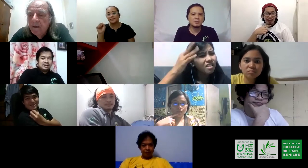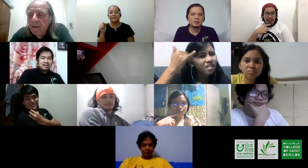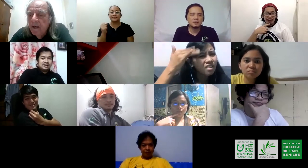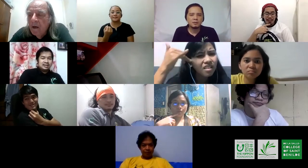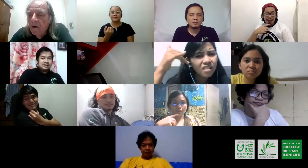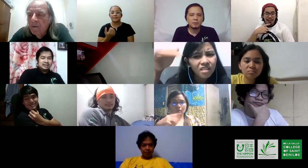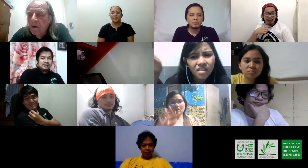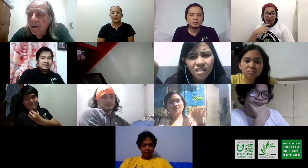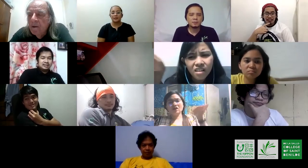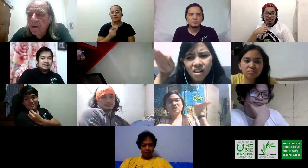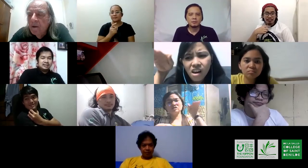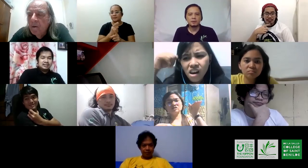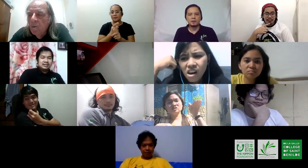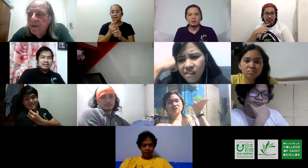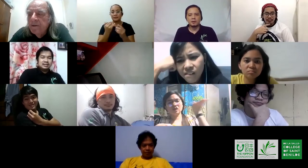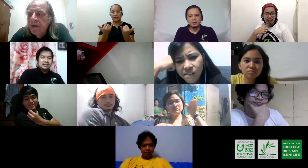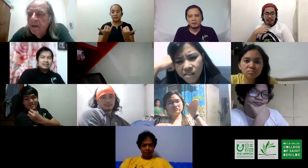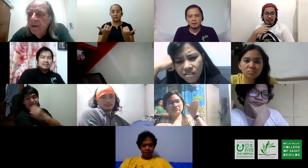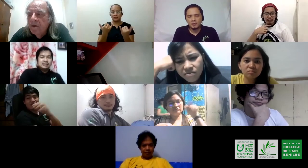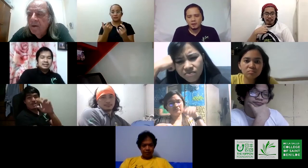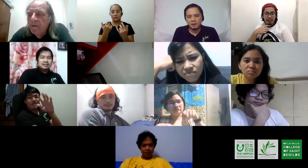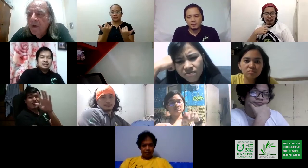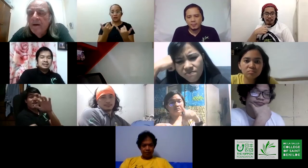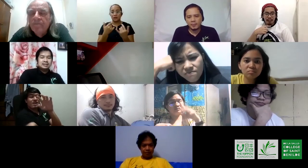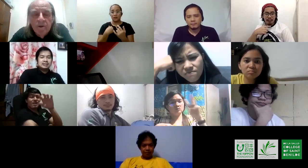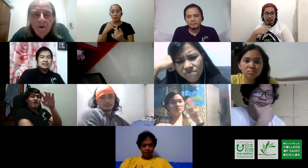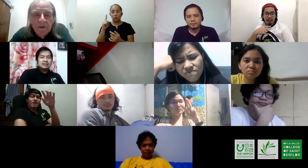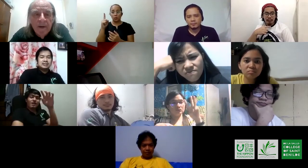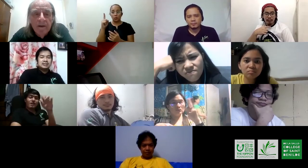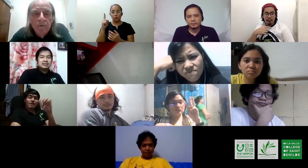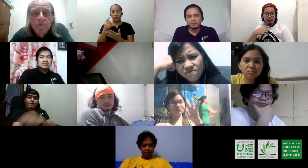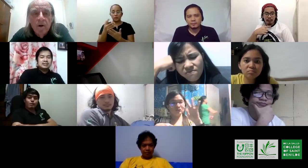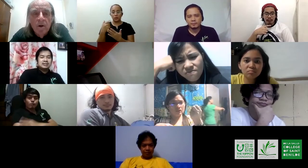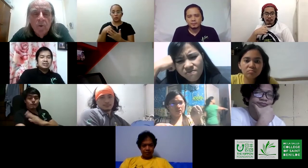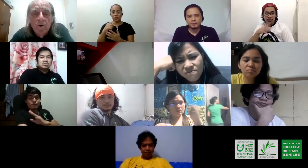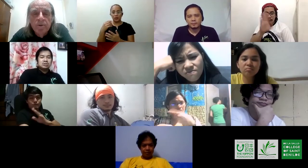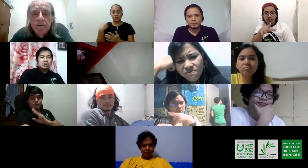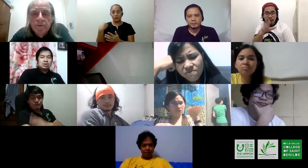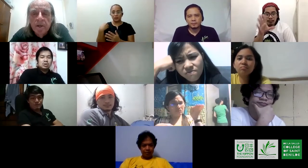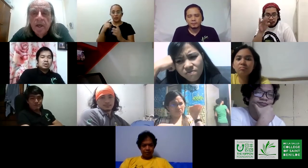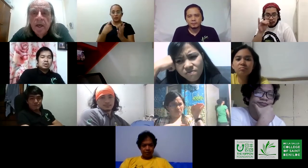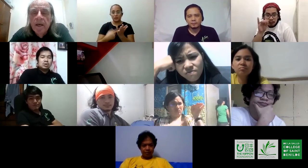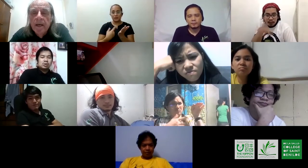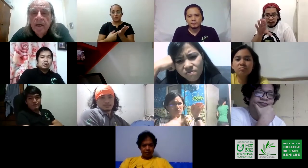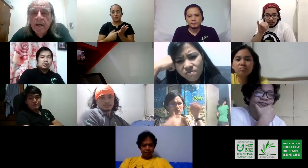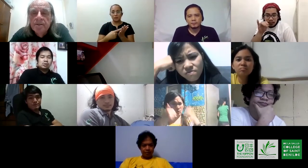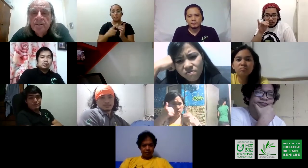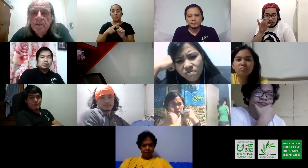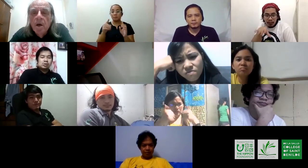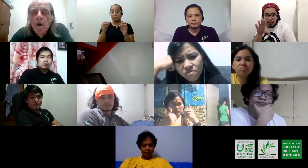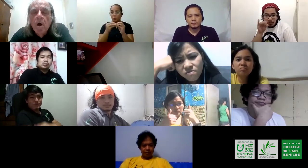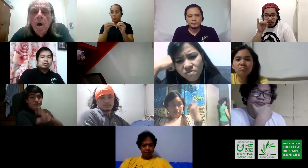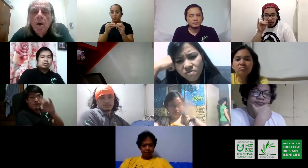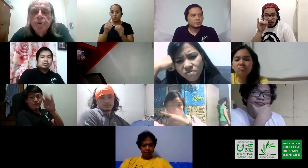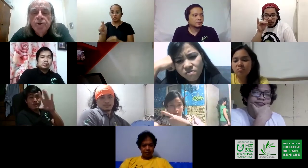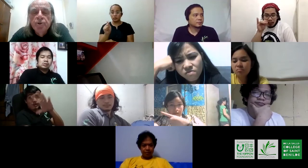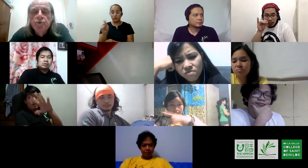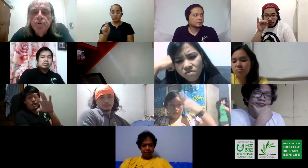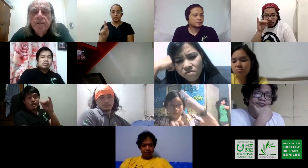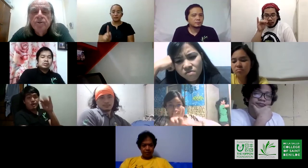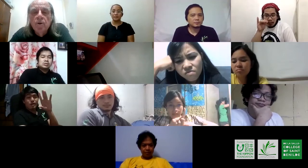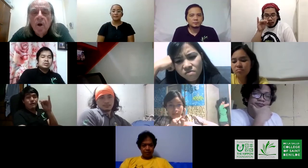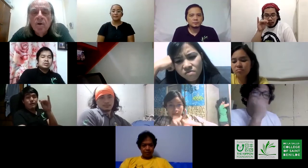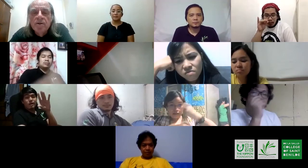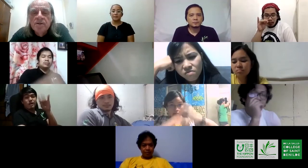right. Now, one thing we haven't talked about, and we'll talk more on Tuesday, is should